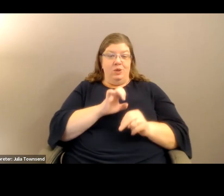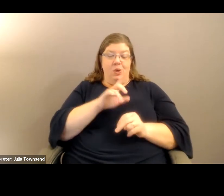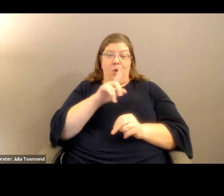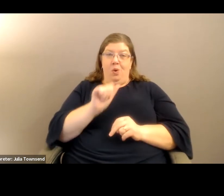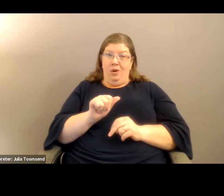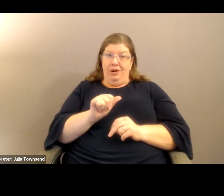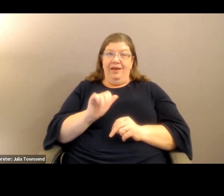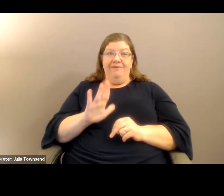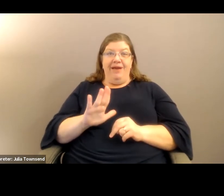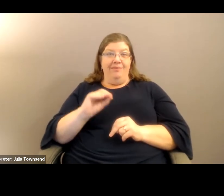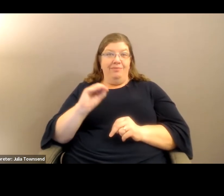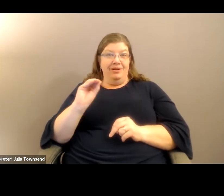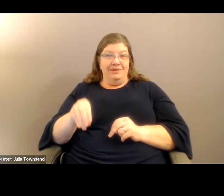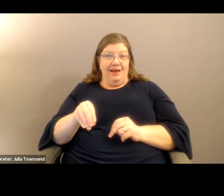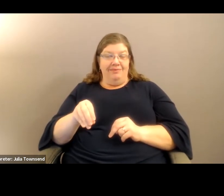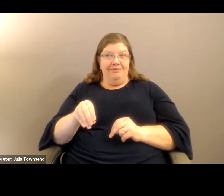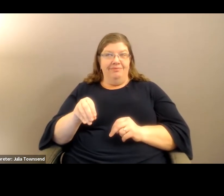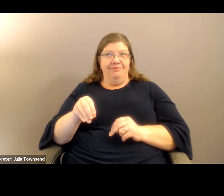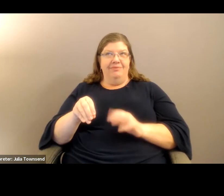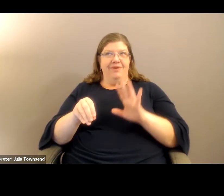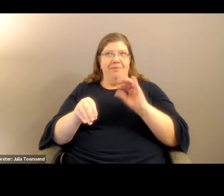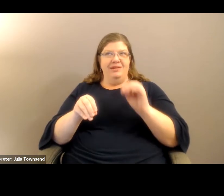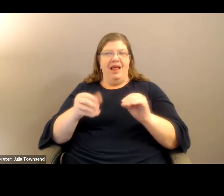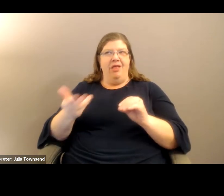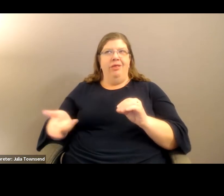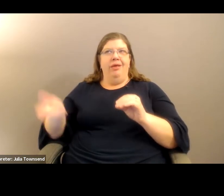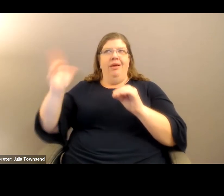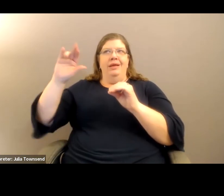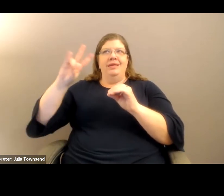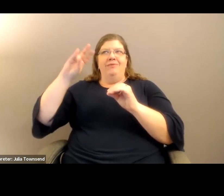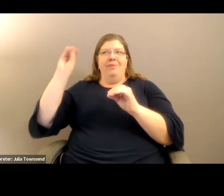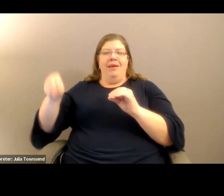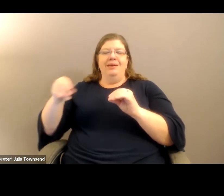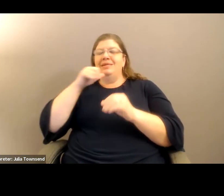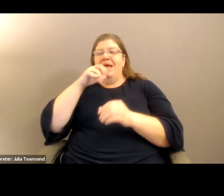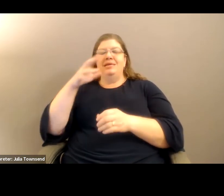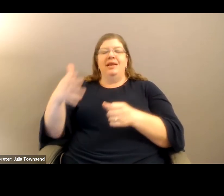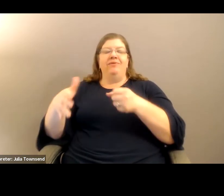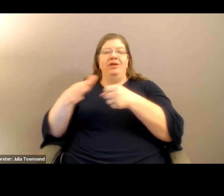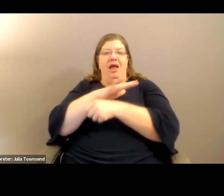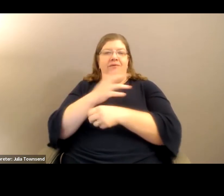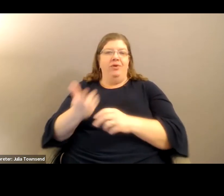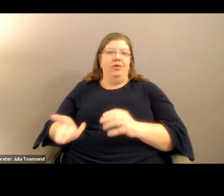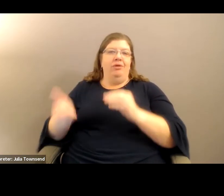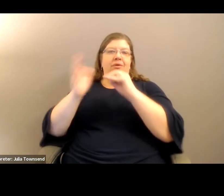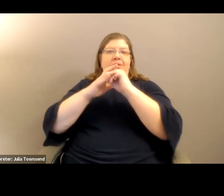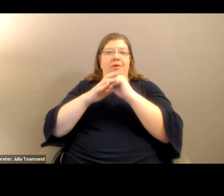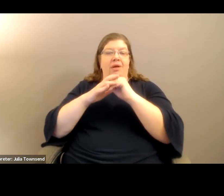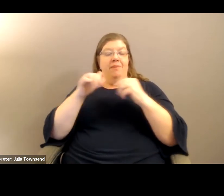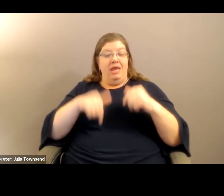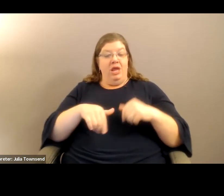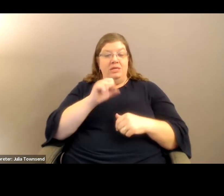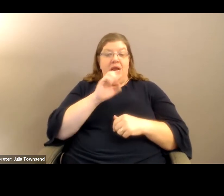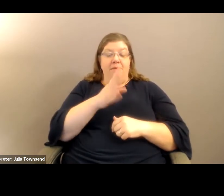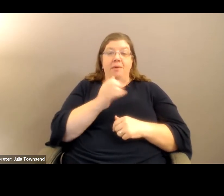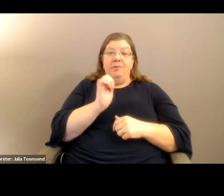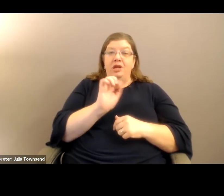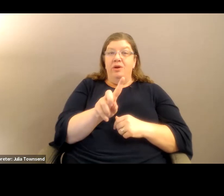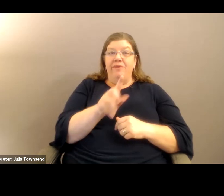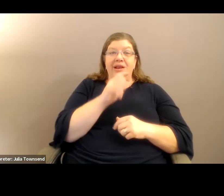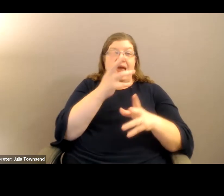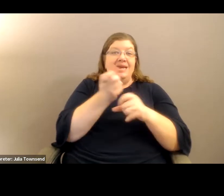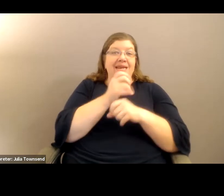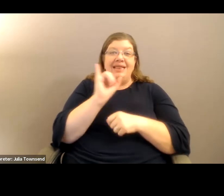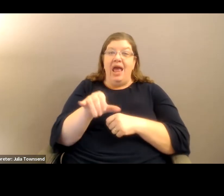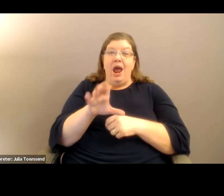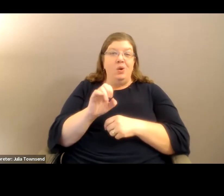is 5% versus the 7%. It doesn't even cover the cost of increases. But here at Santa Barbara Unified, we're not getting that